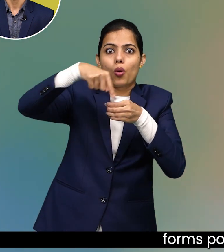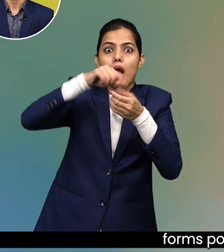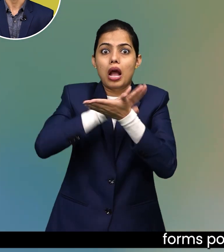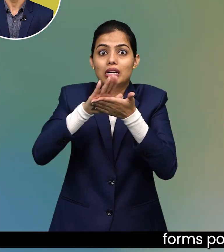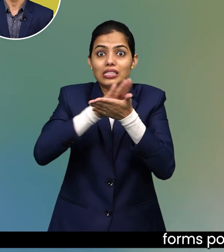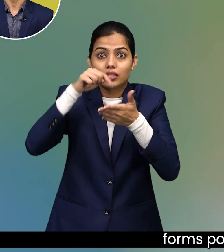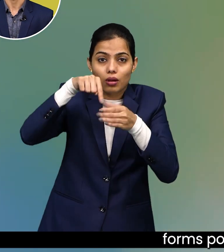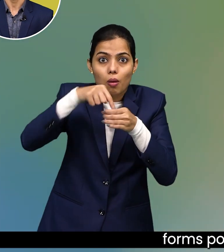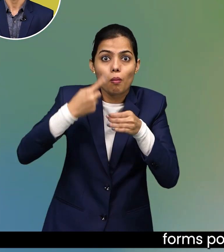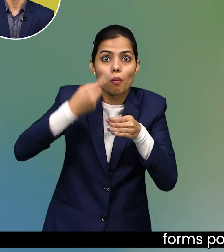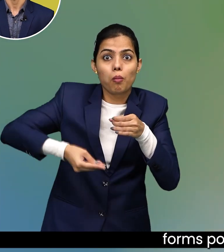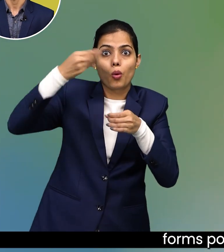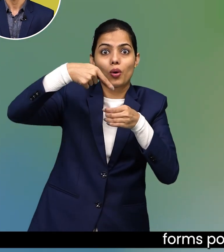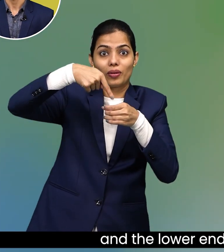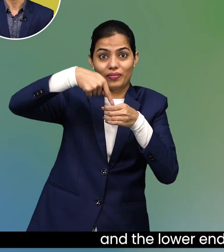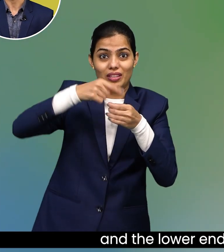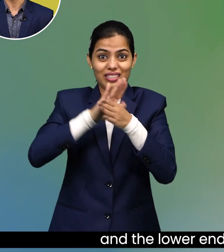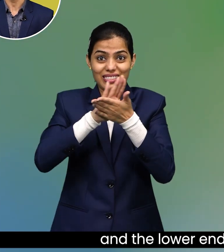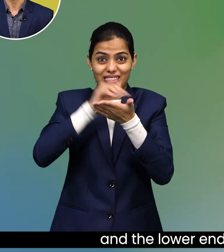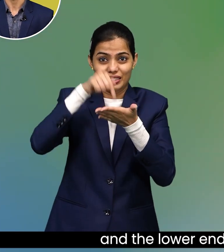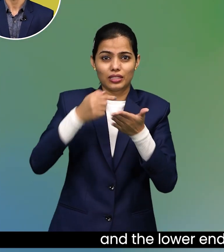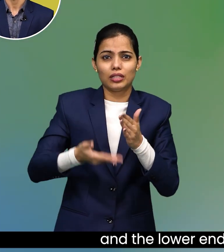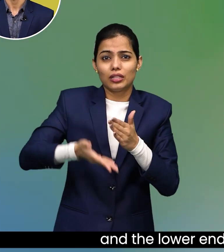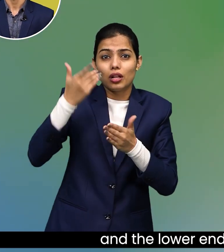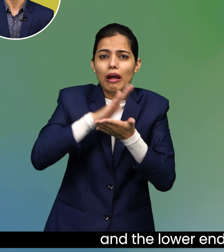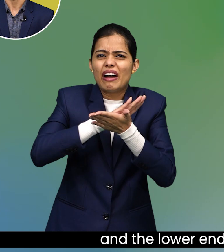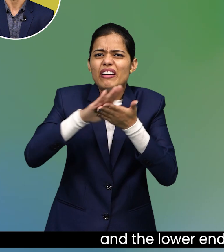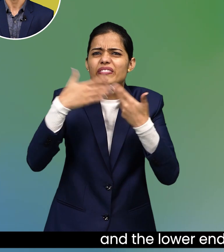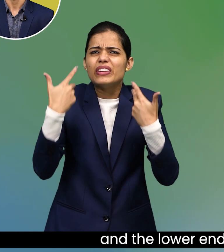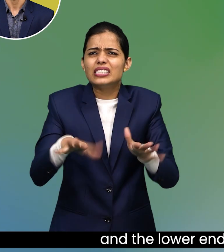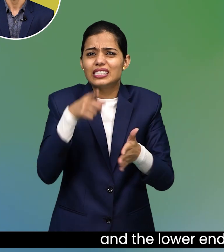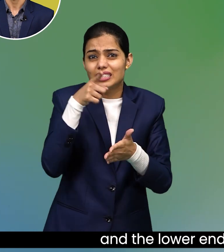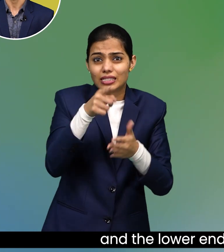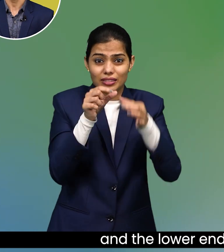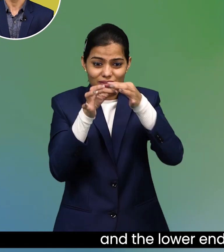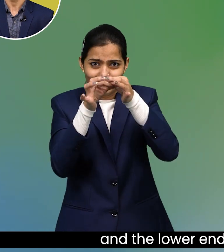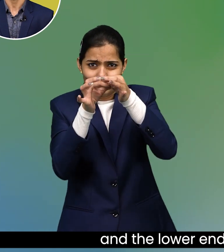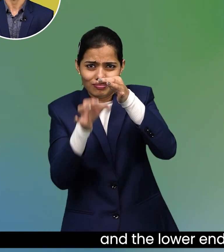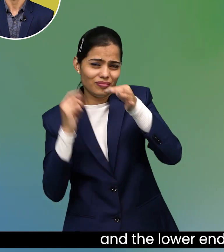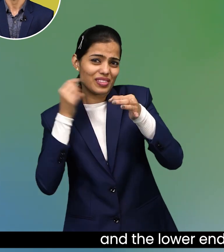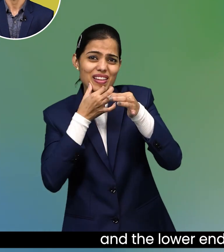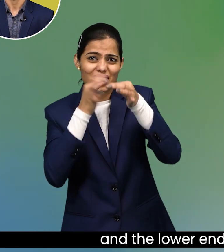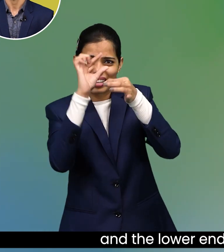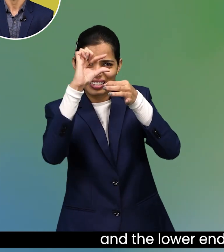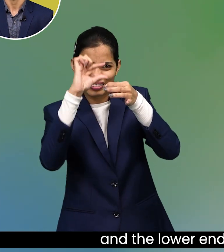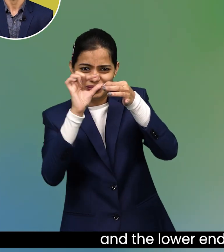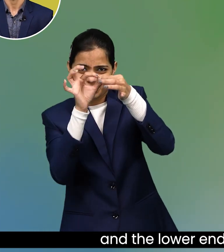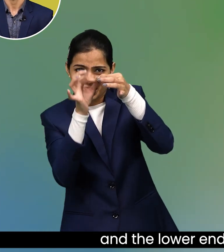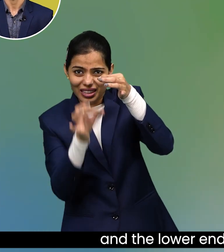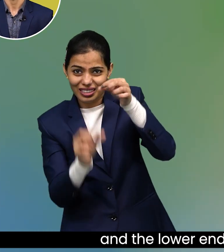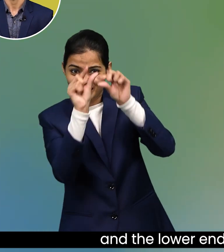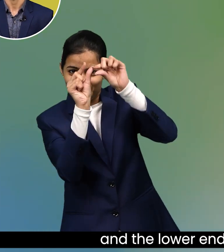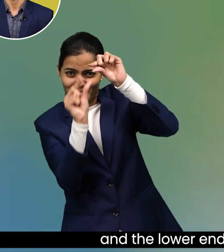forms posterior horns and the lower end forms anterior horns.